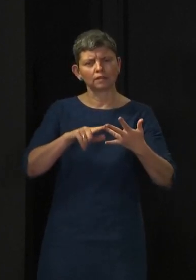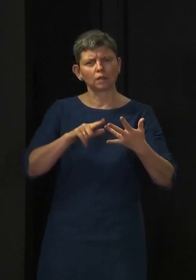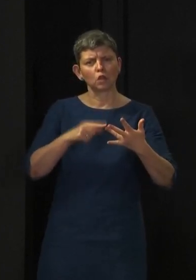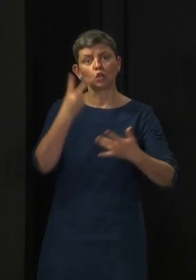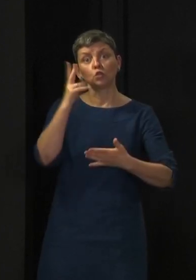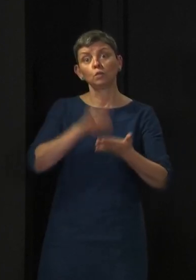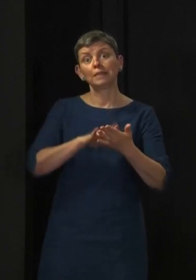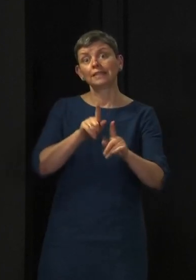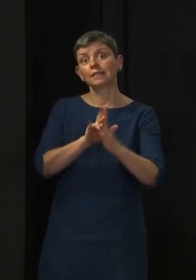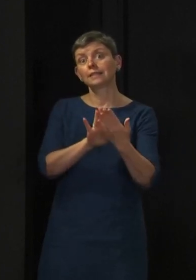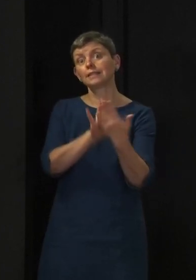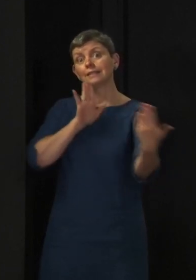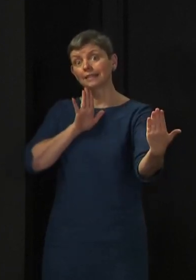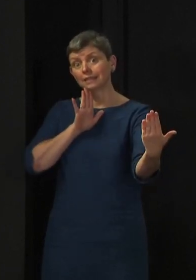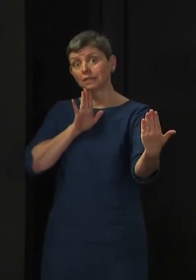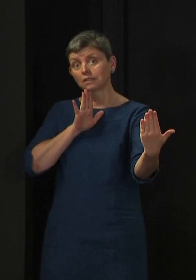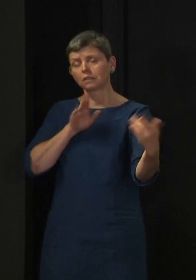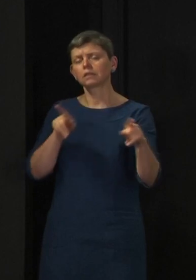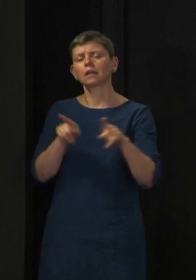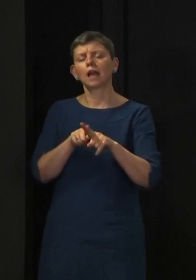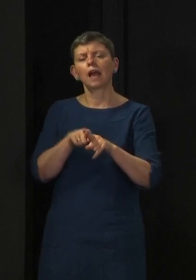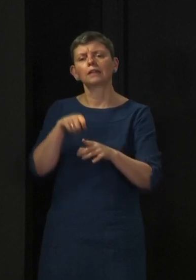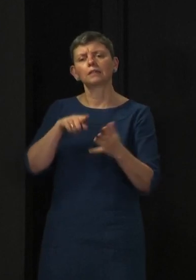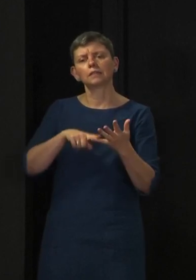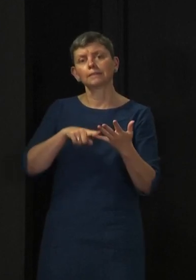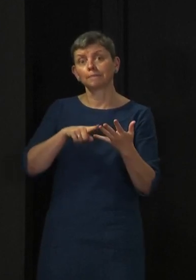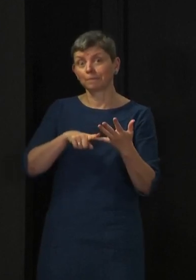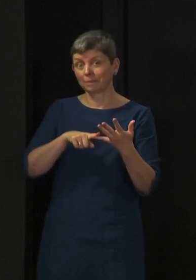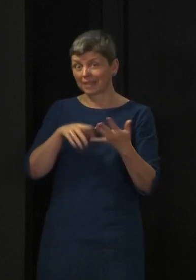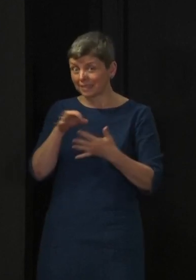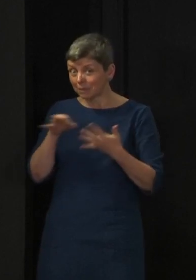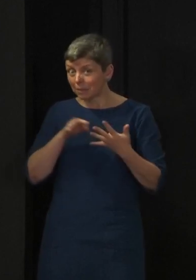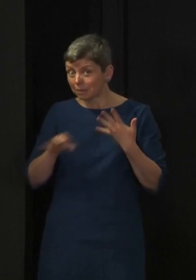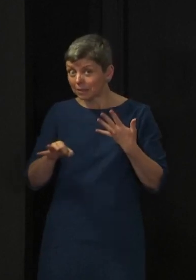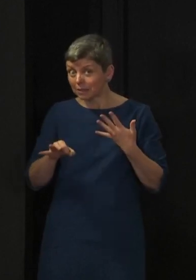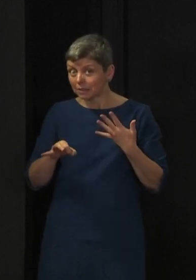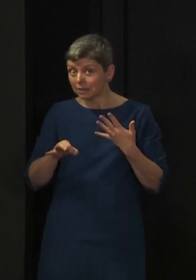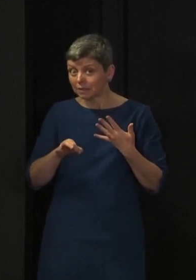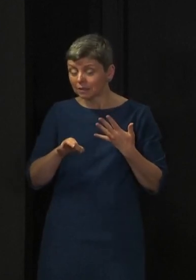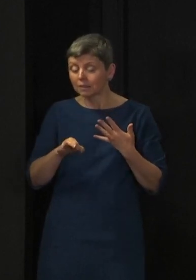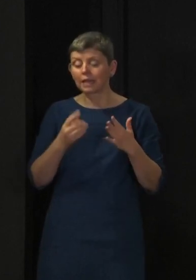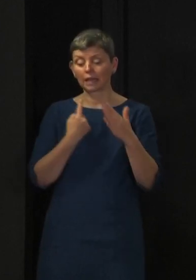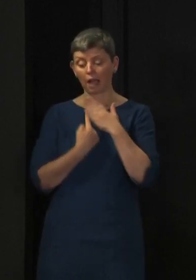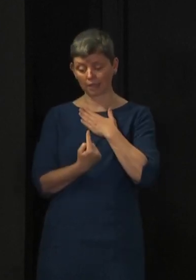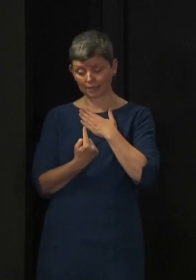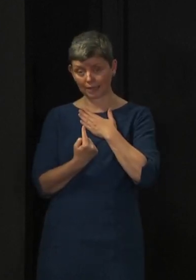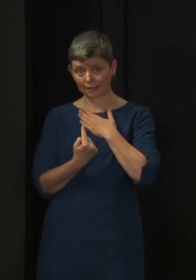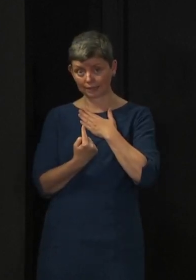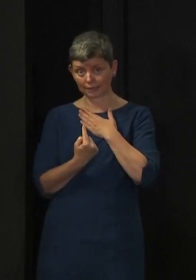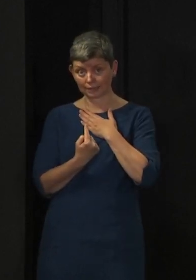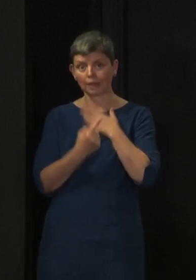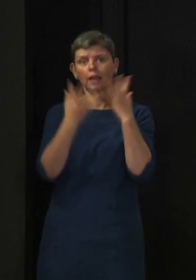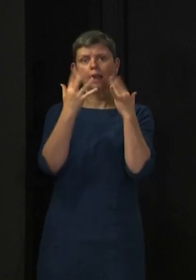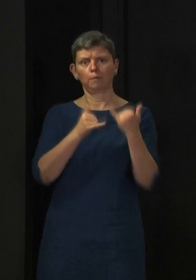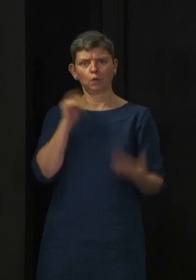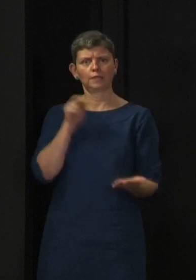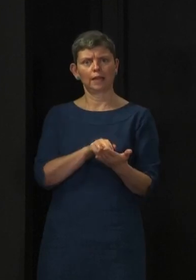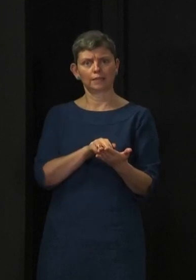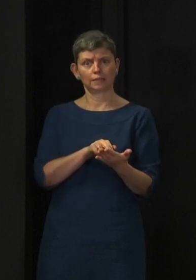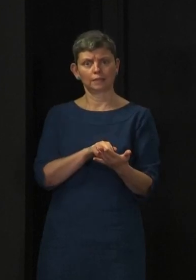other households. And crucially, if you have symptoms, get tested and self-isolate. And that applies to